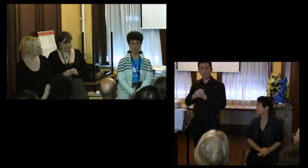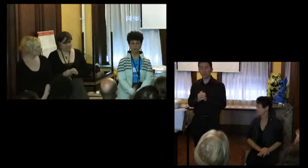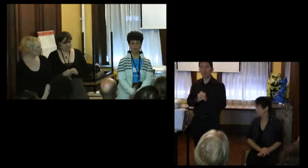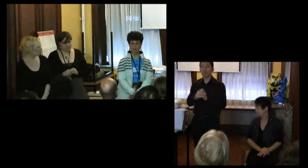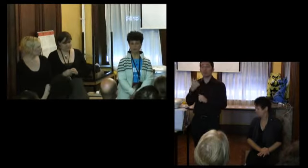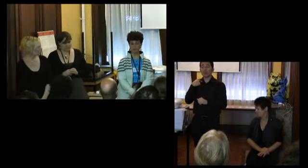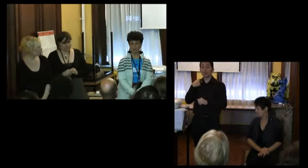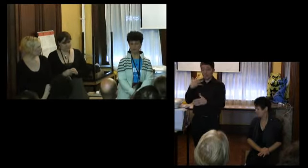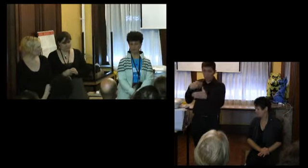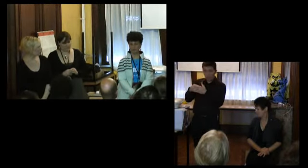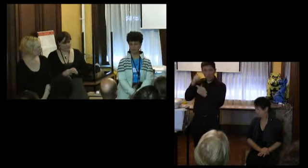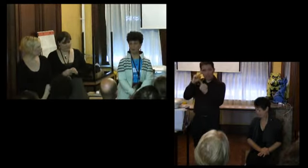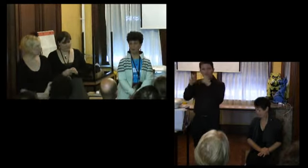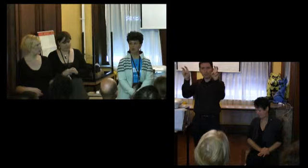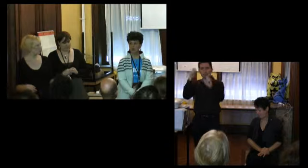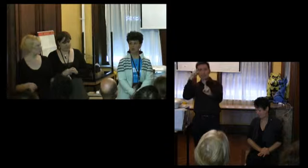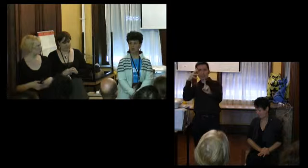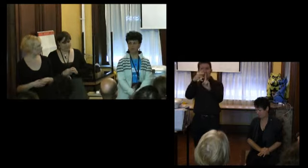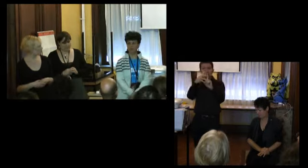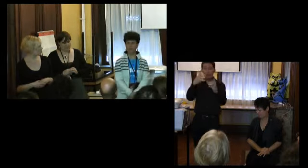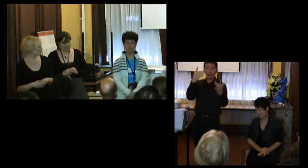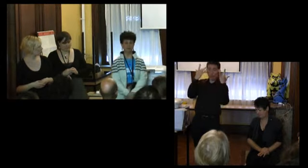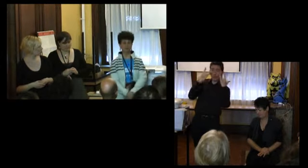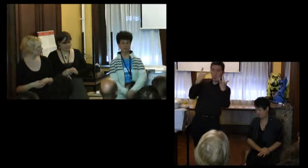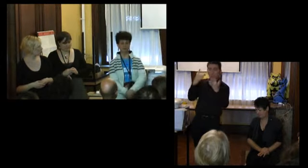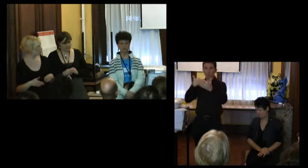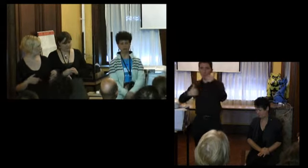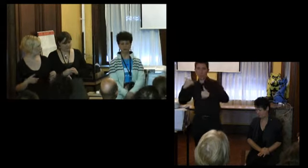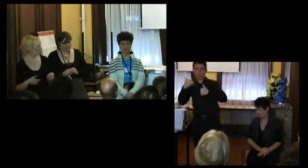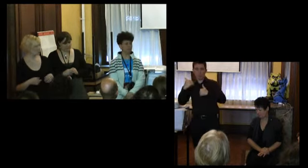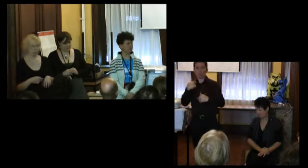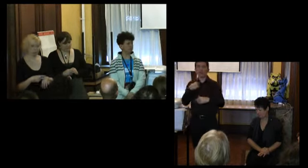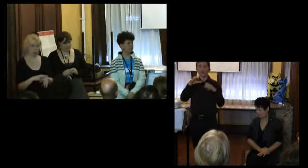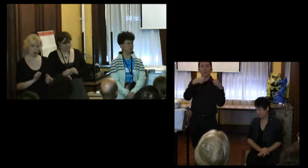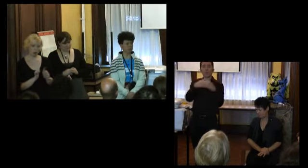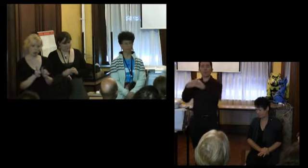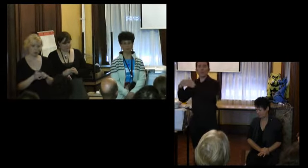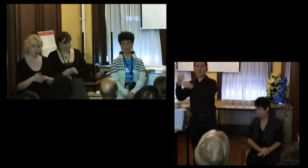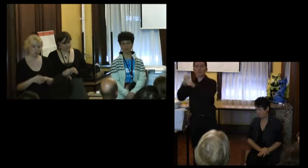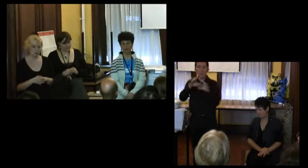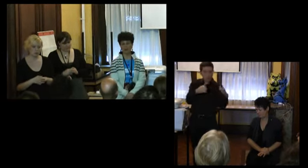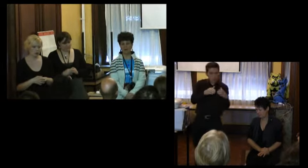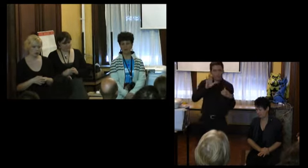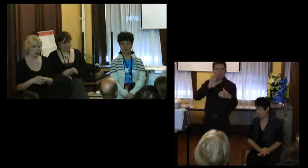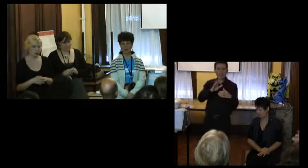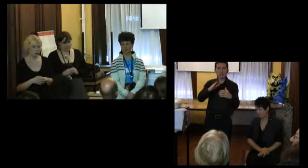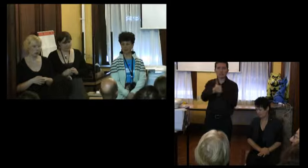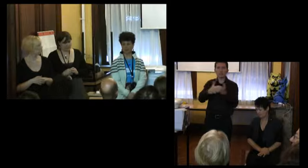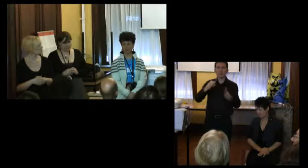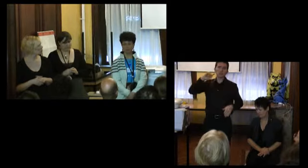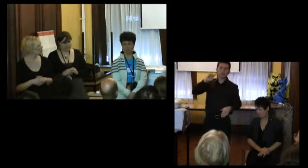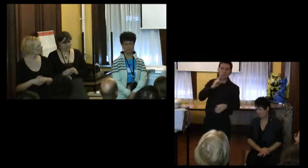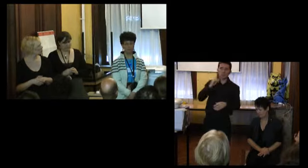pour la mission Culture et Handicap. J'ai piloté le sous-groupe de travail sur les sourds et malentendants